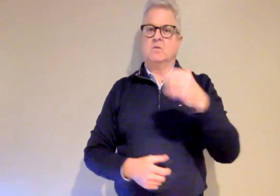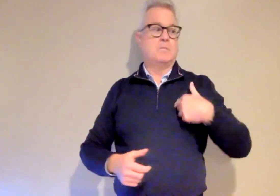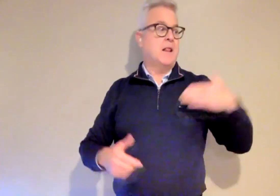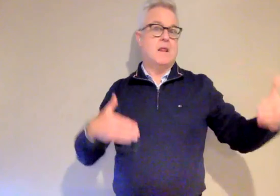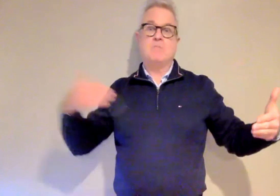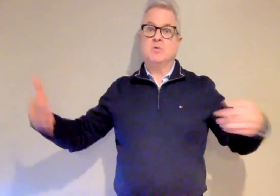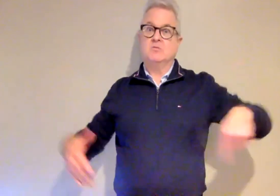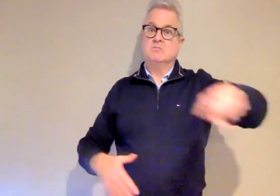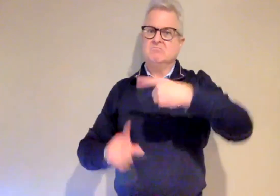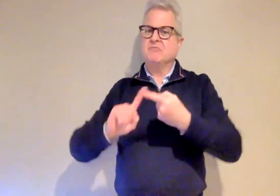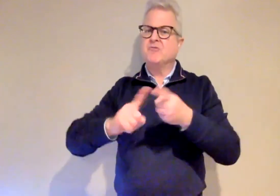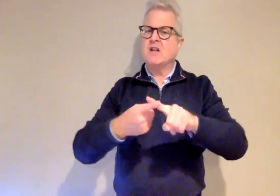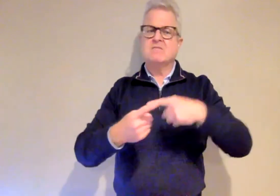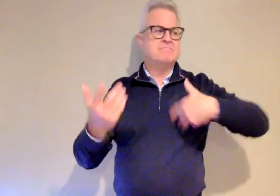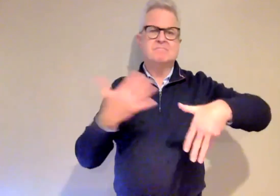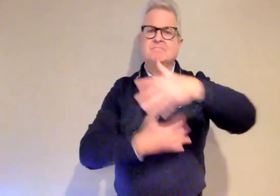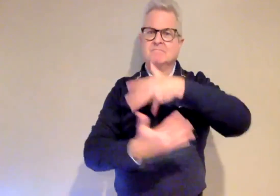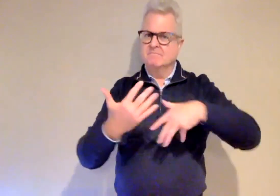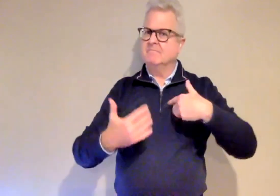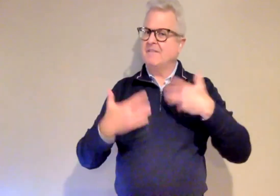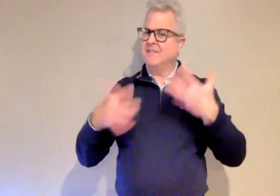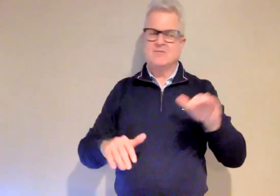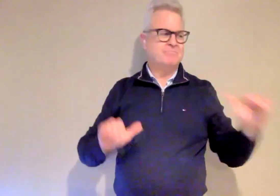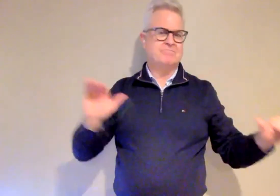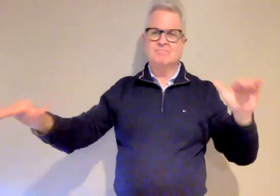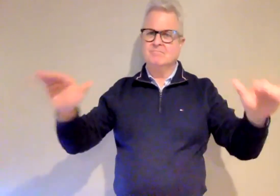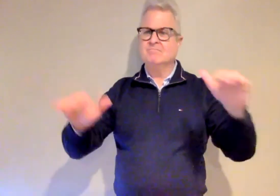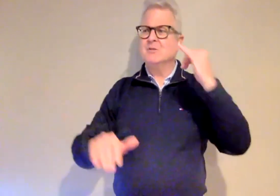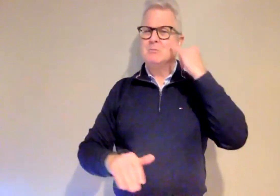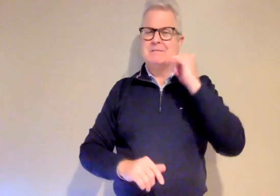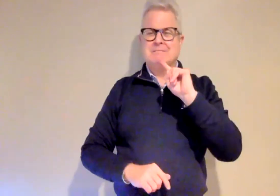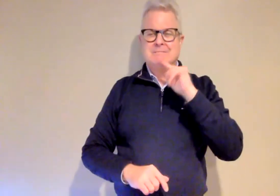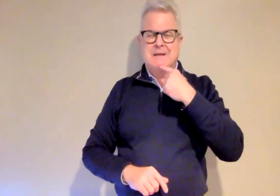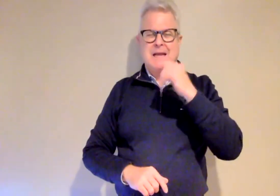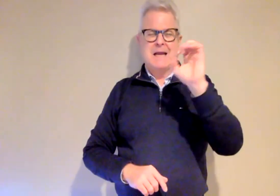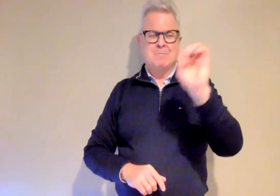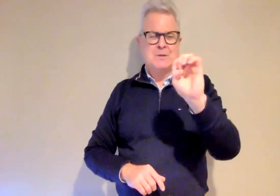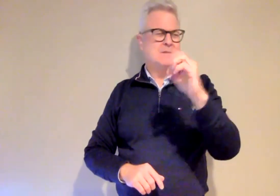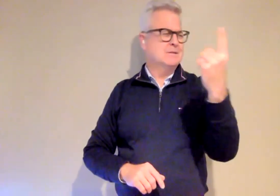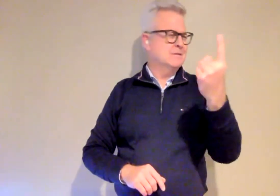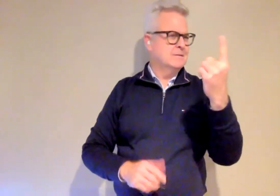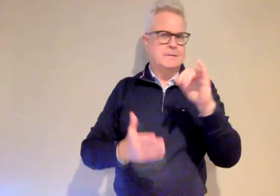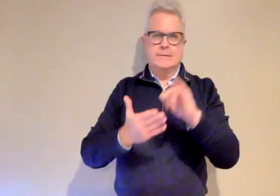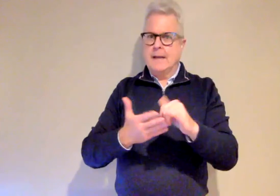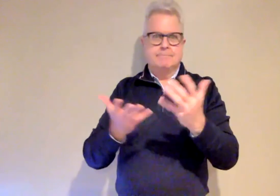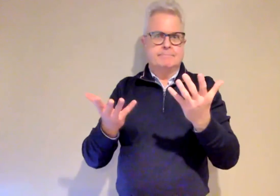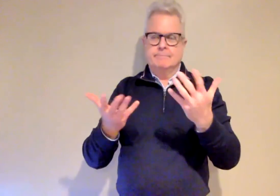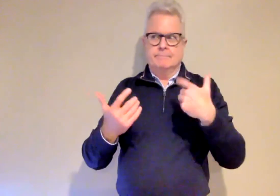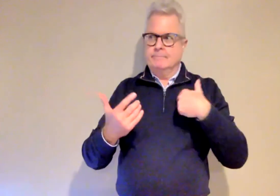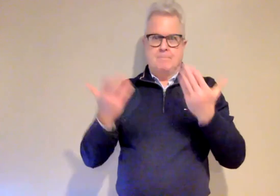only deaf individual who lives in my neighborhood, but many of my neighbors know me, and I have reached out to them, and they know that in the event of